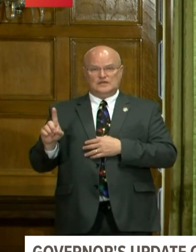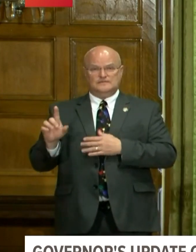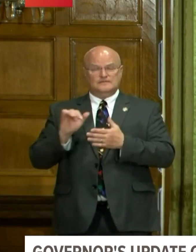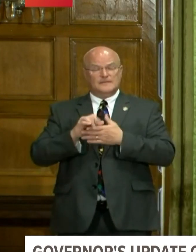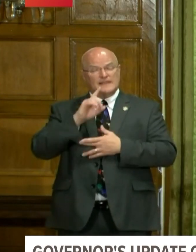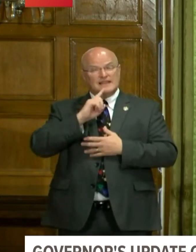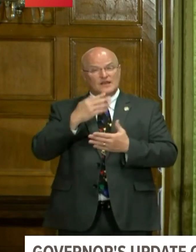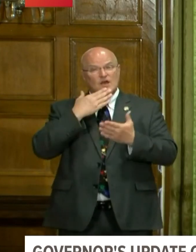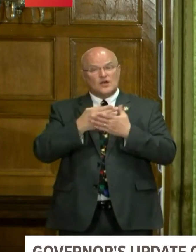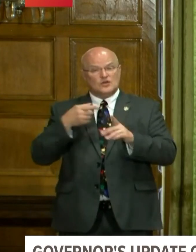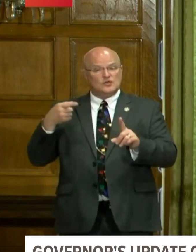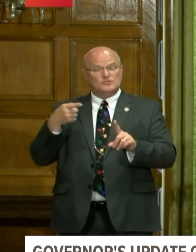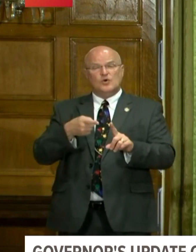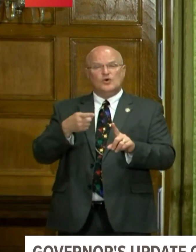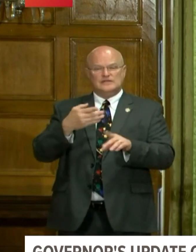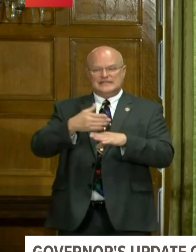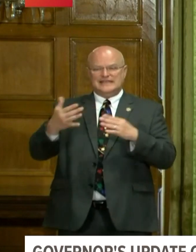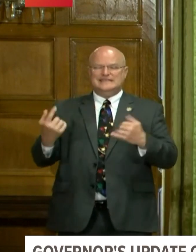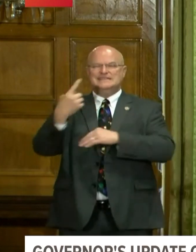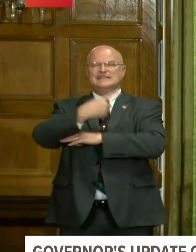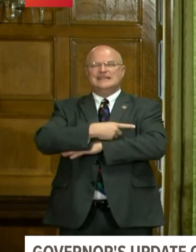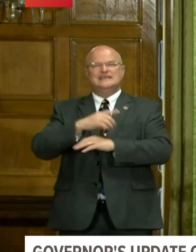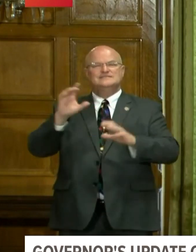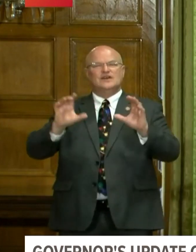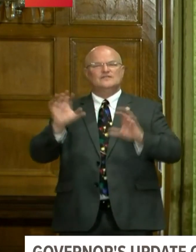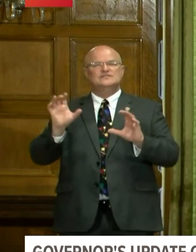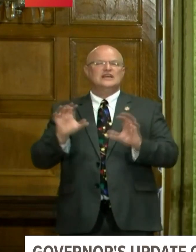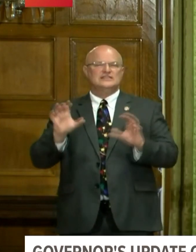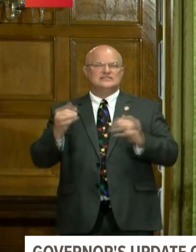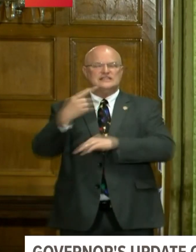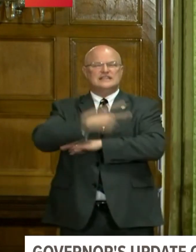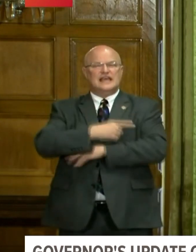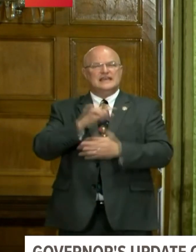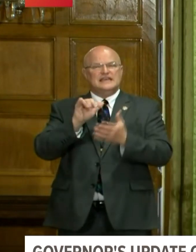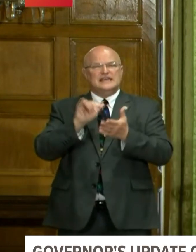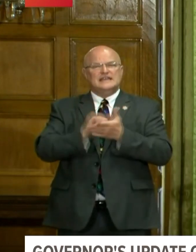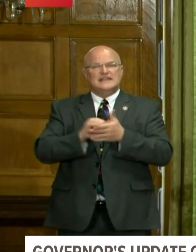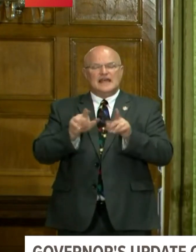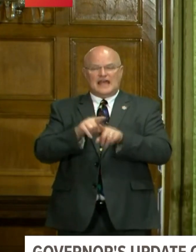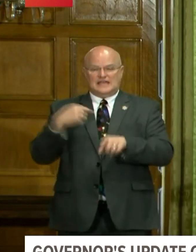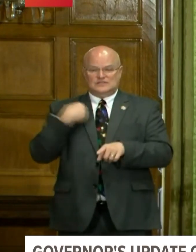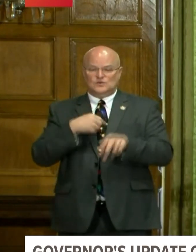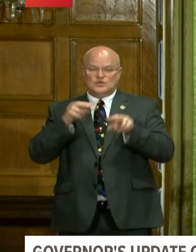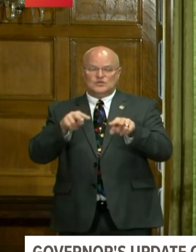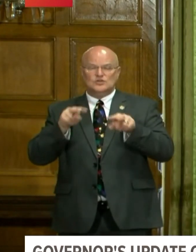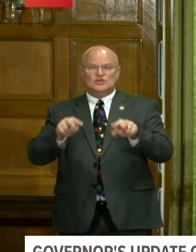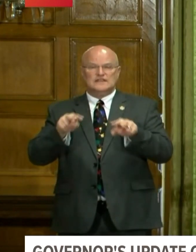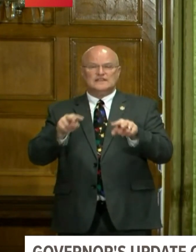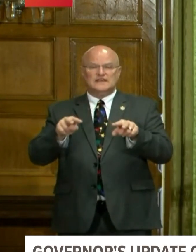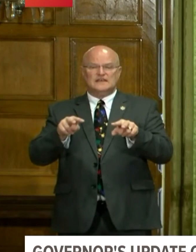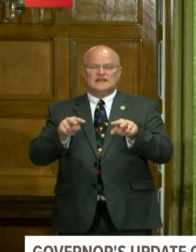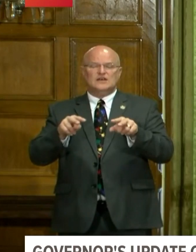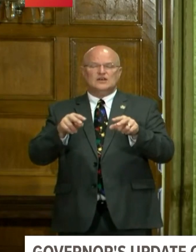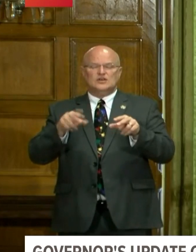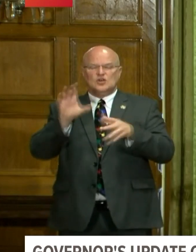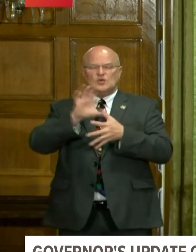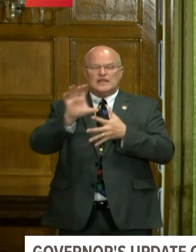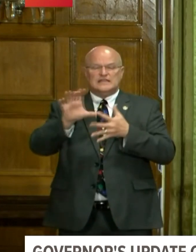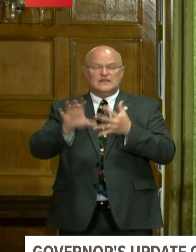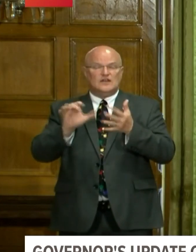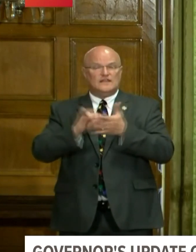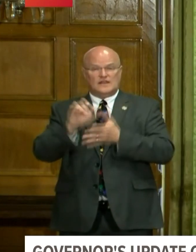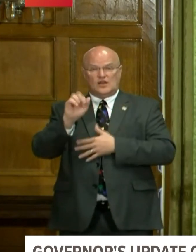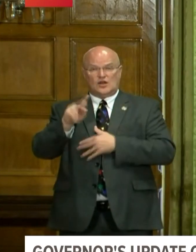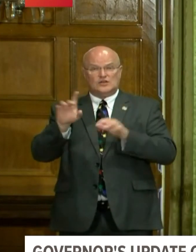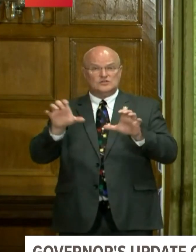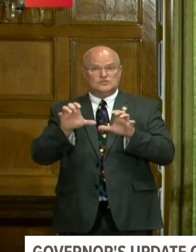that's actually a good point to end today's conversation, is that as we look at the gating criteria that Arkansas